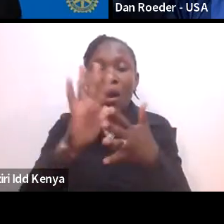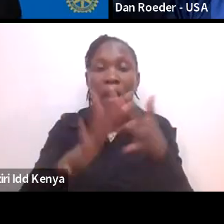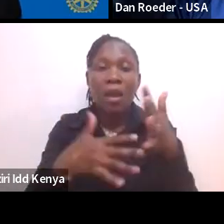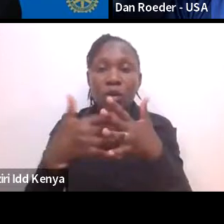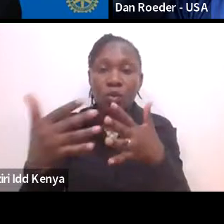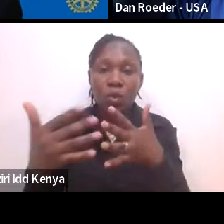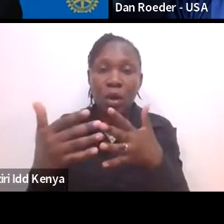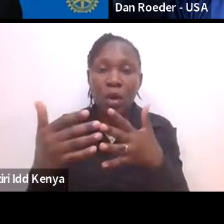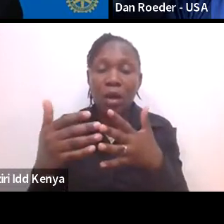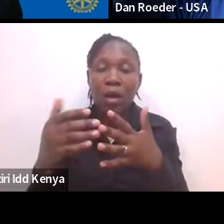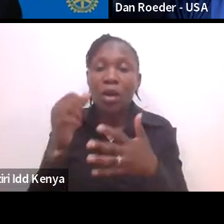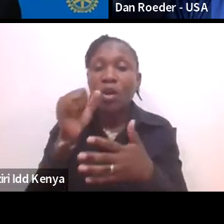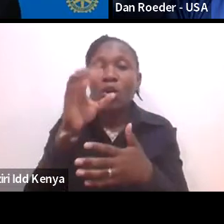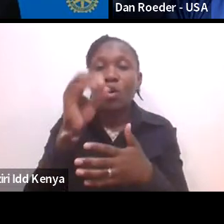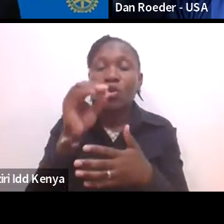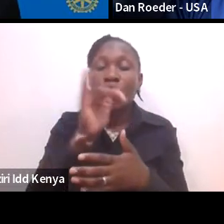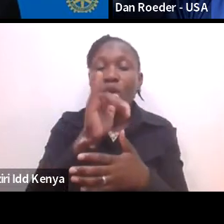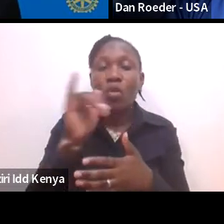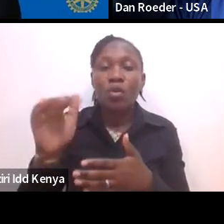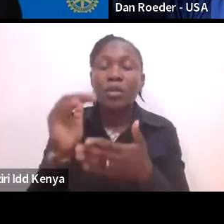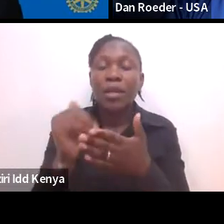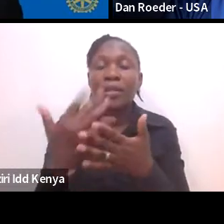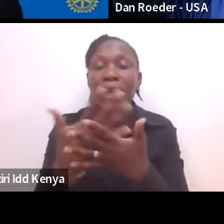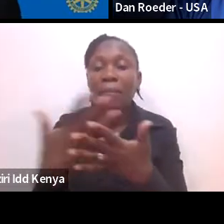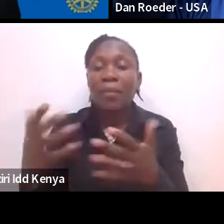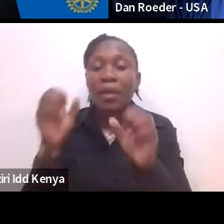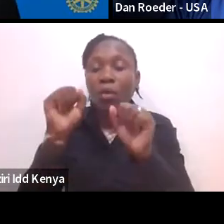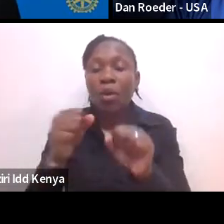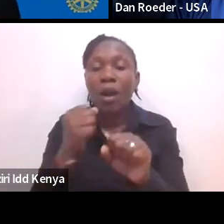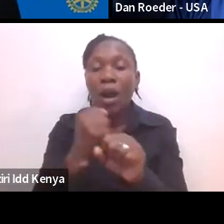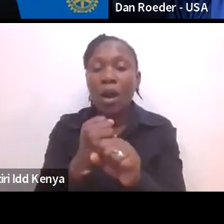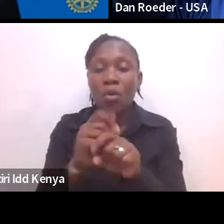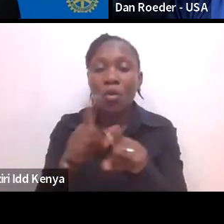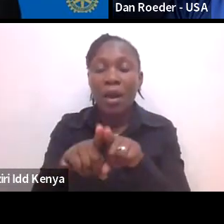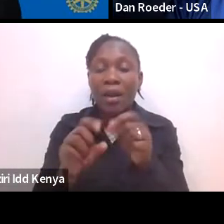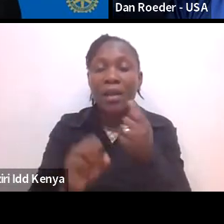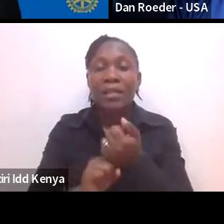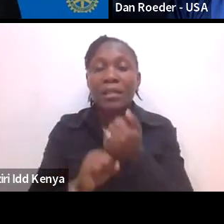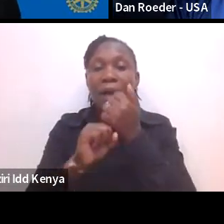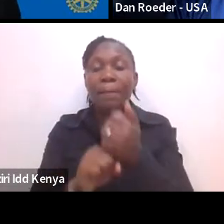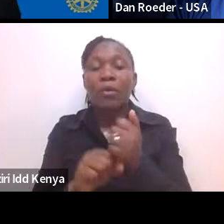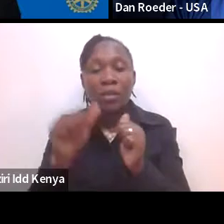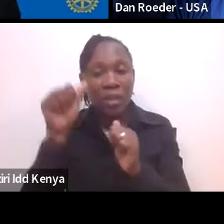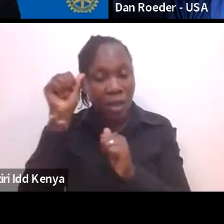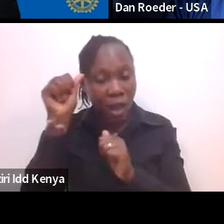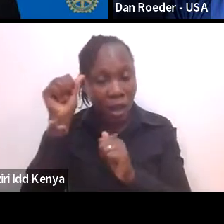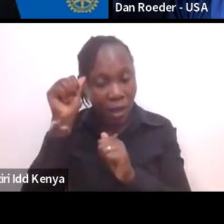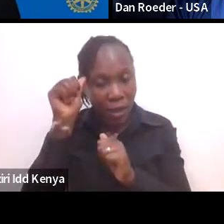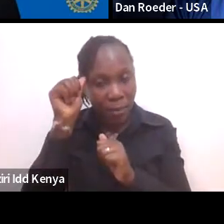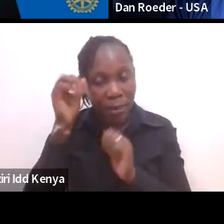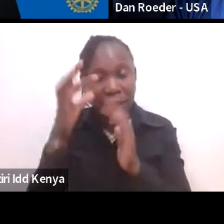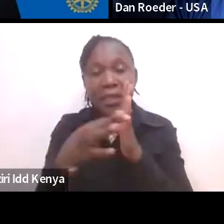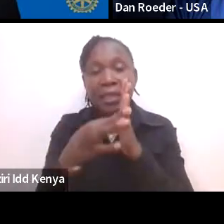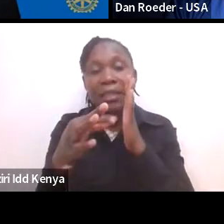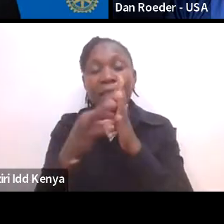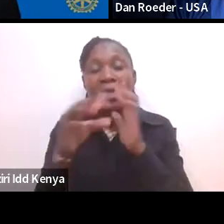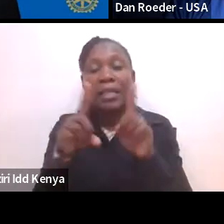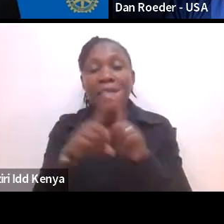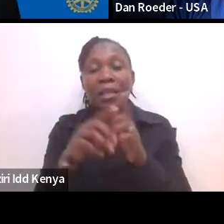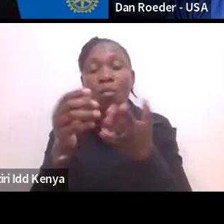So those are some of the things that we can do. And of course, supporting them academically, because academic skills are going to help